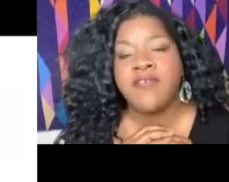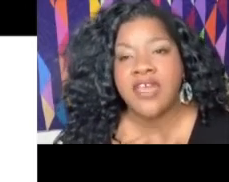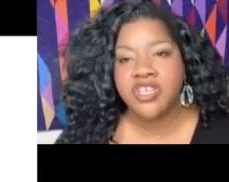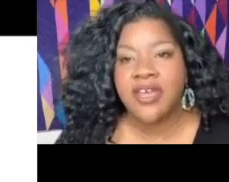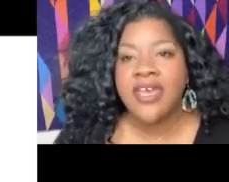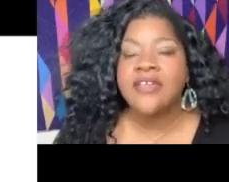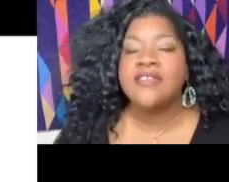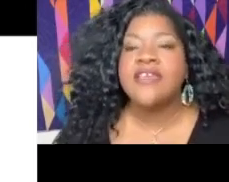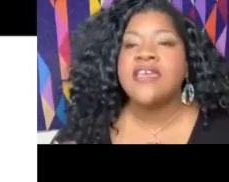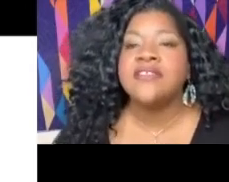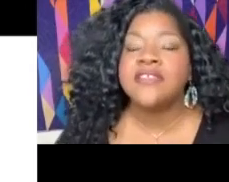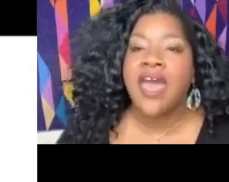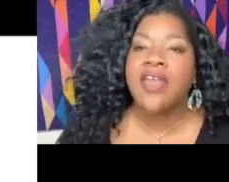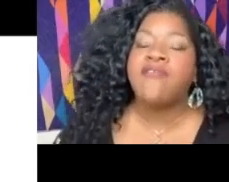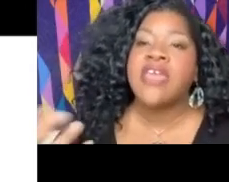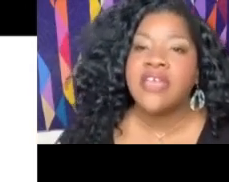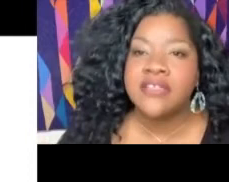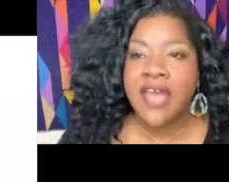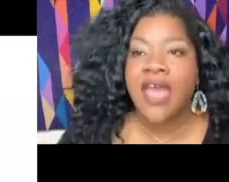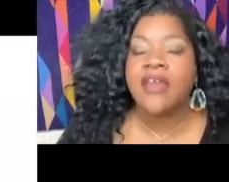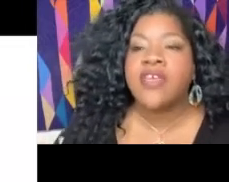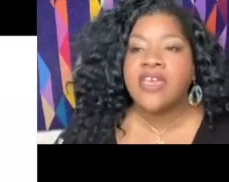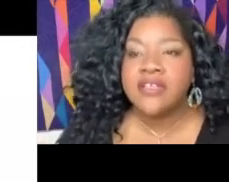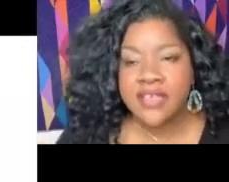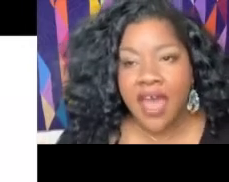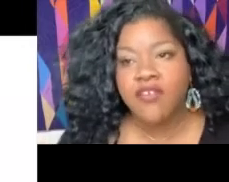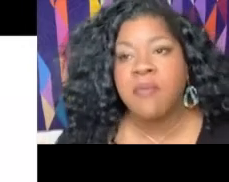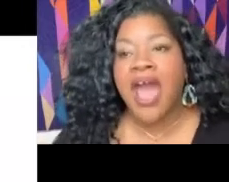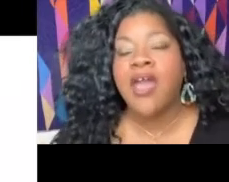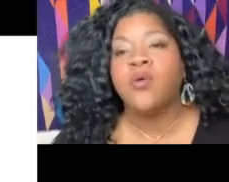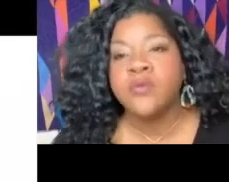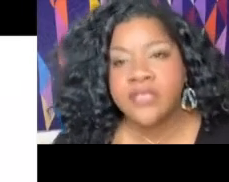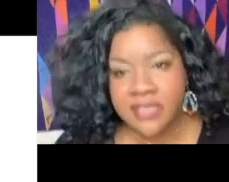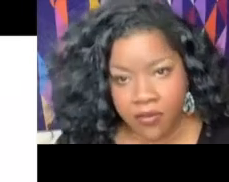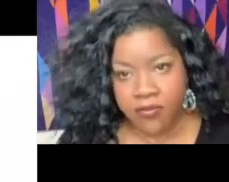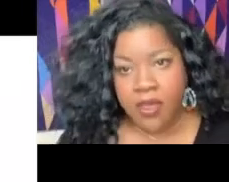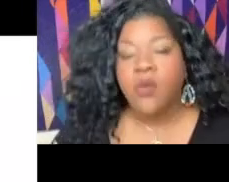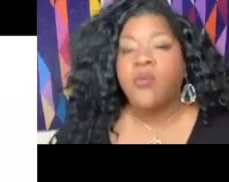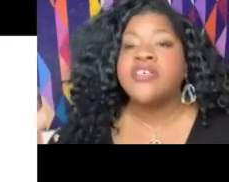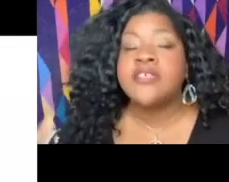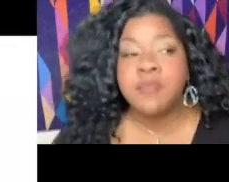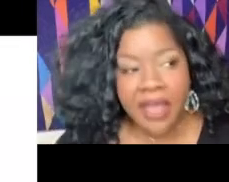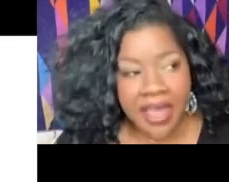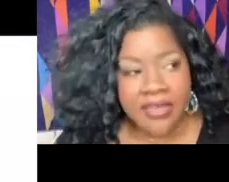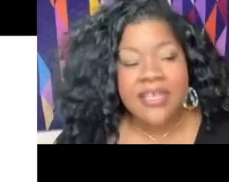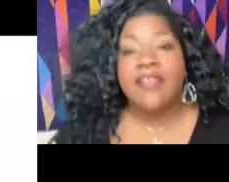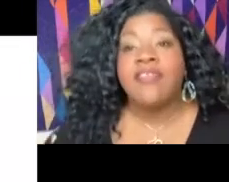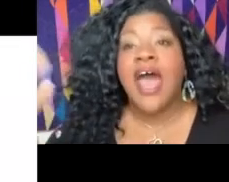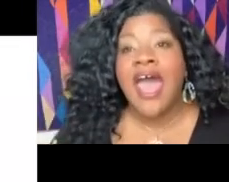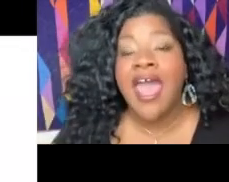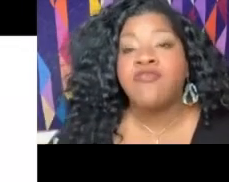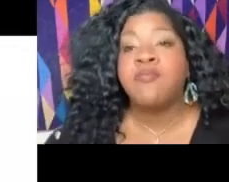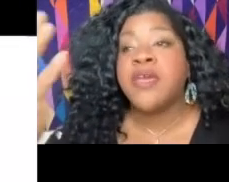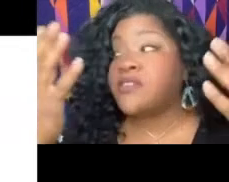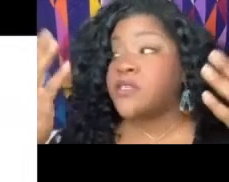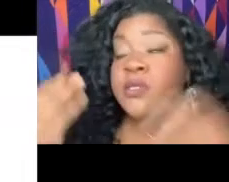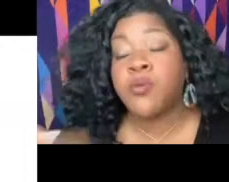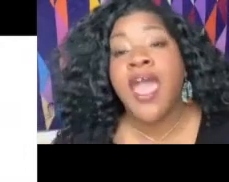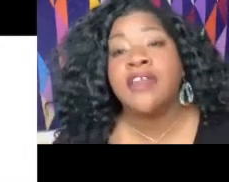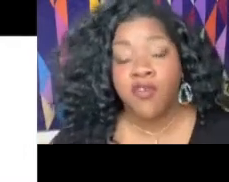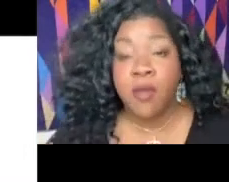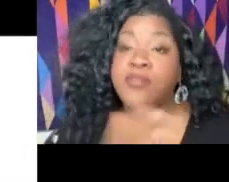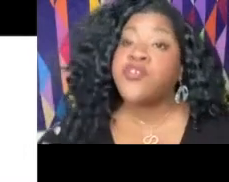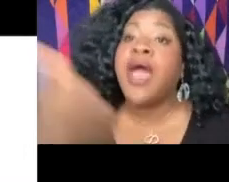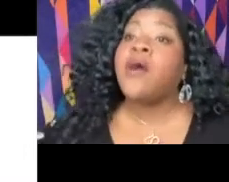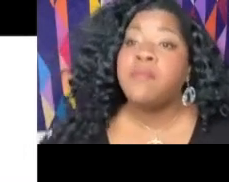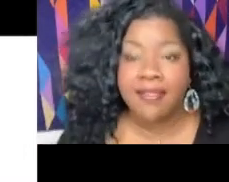excavation into the inside of the inside of the inside of my own self. which is a place that I have been